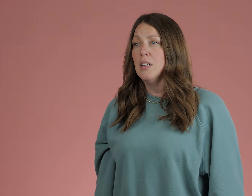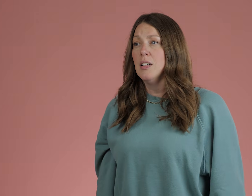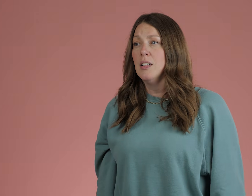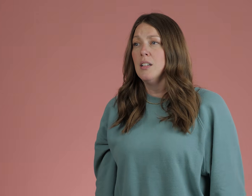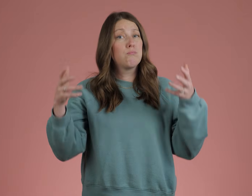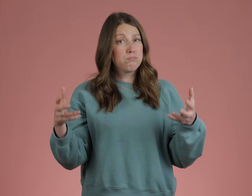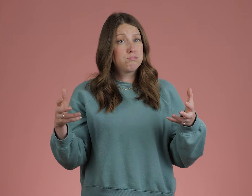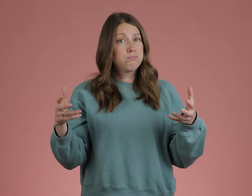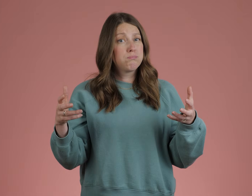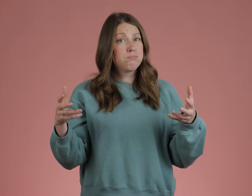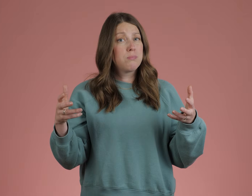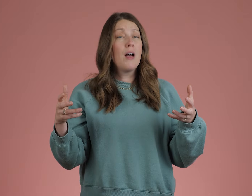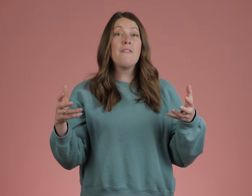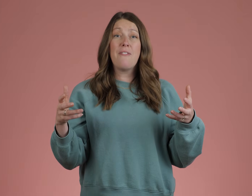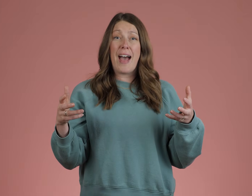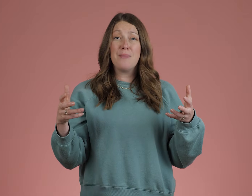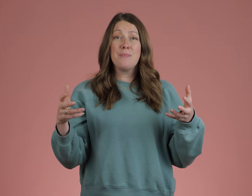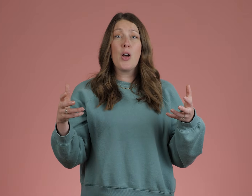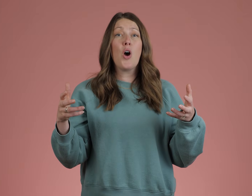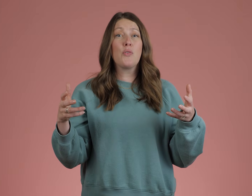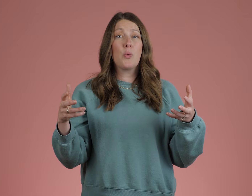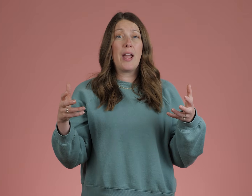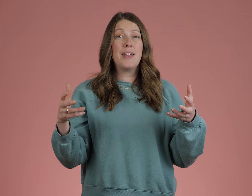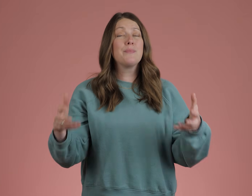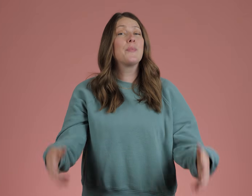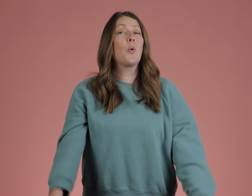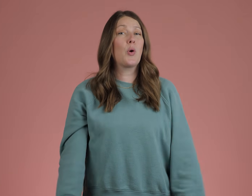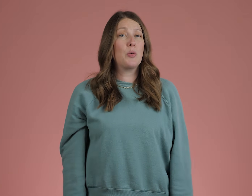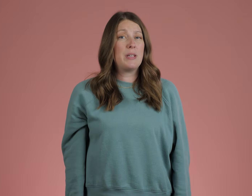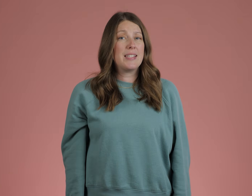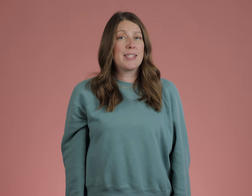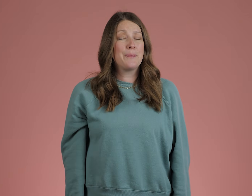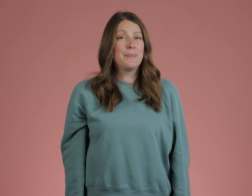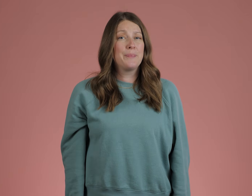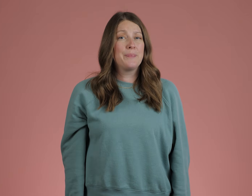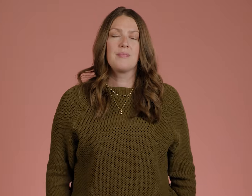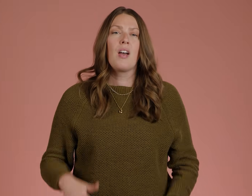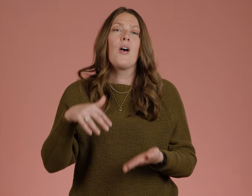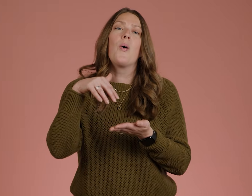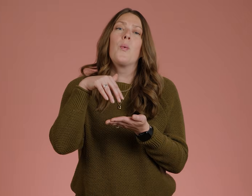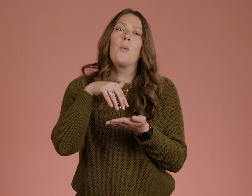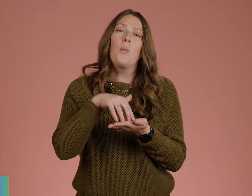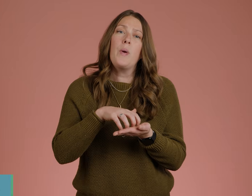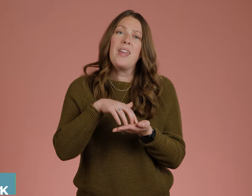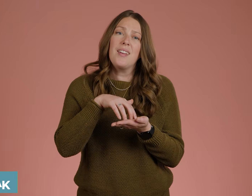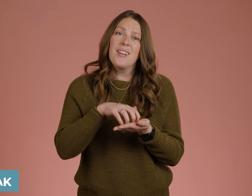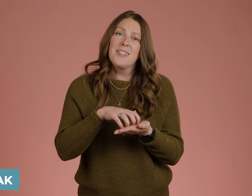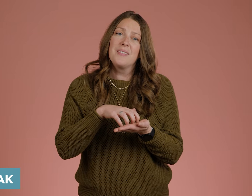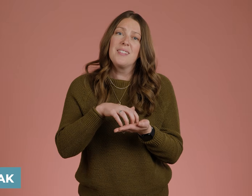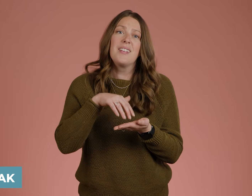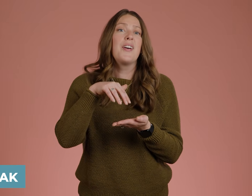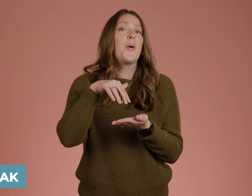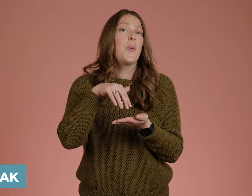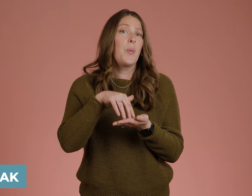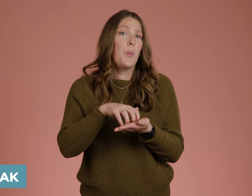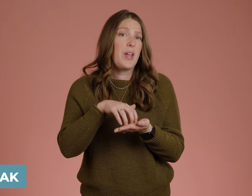well. Fat, overweight, or obese. Weak,